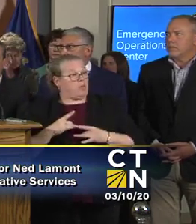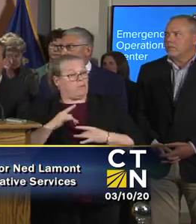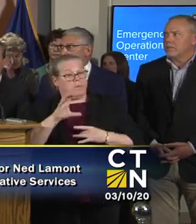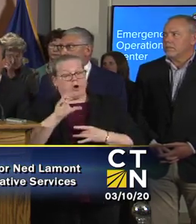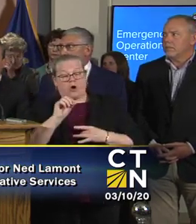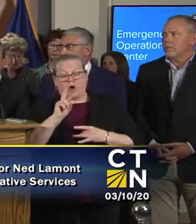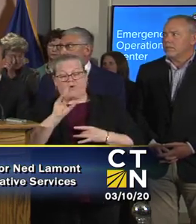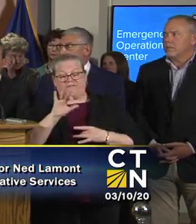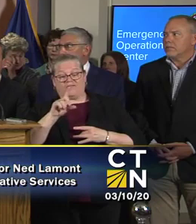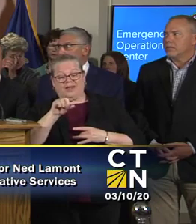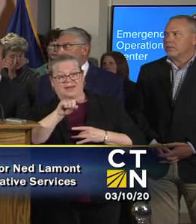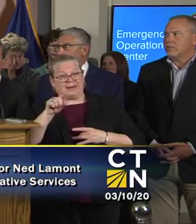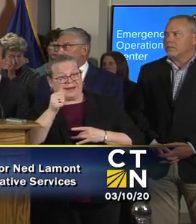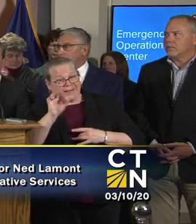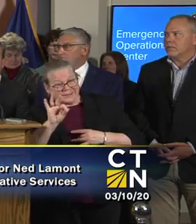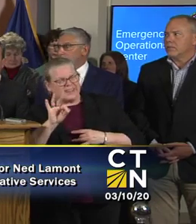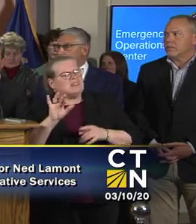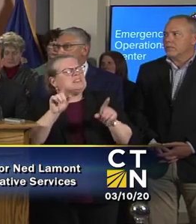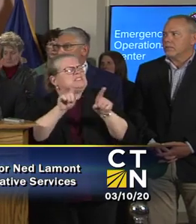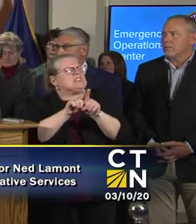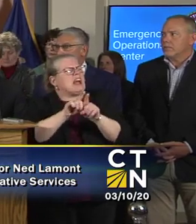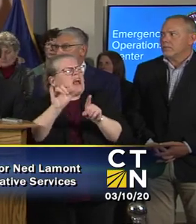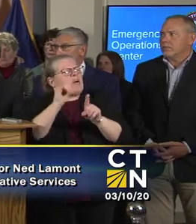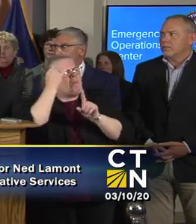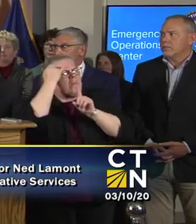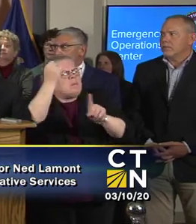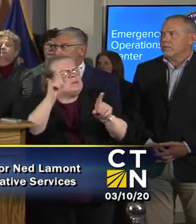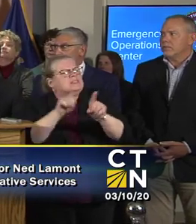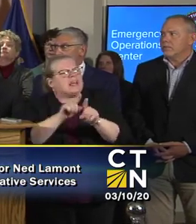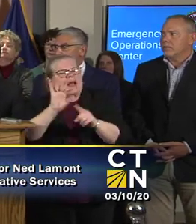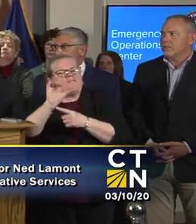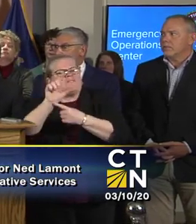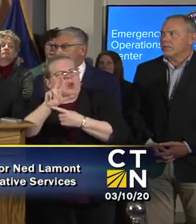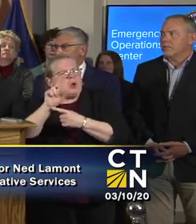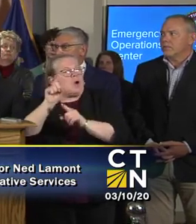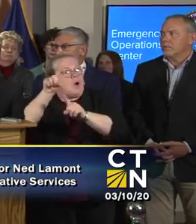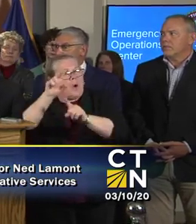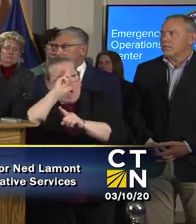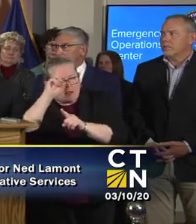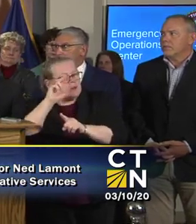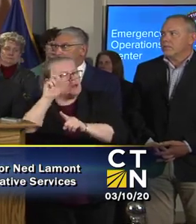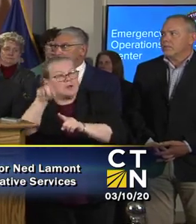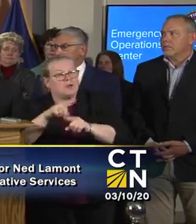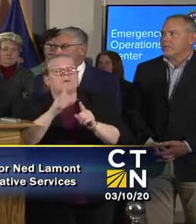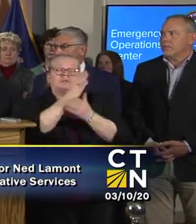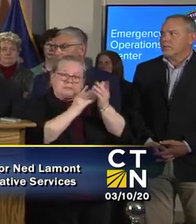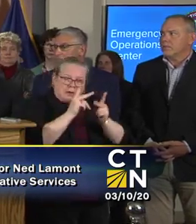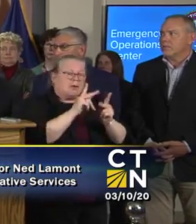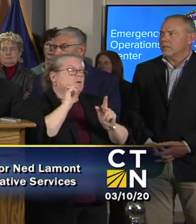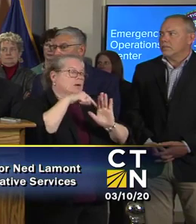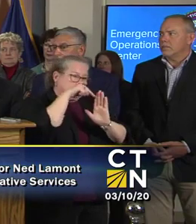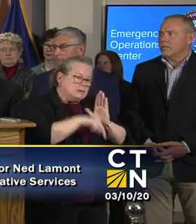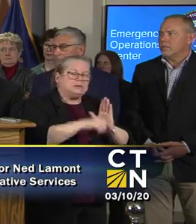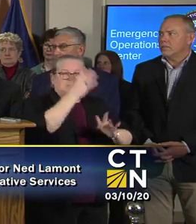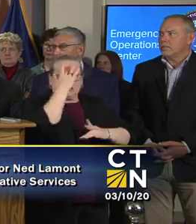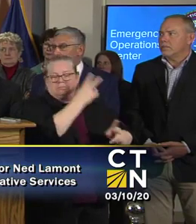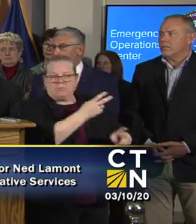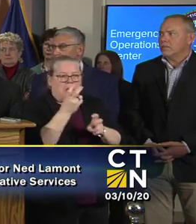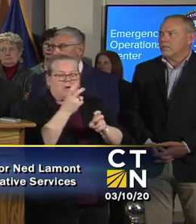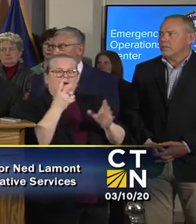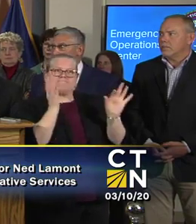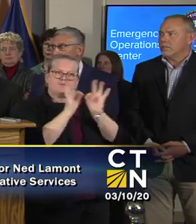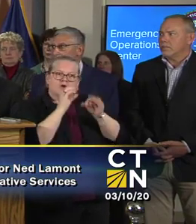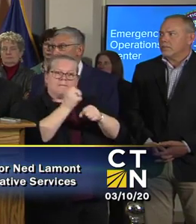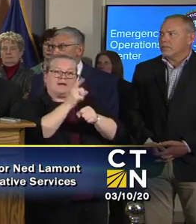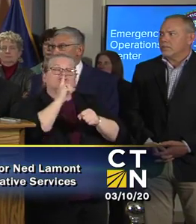home, similar to the flu. They'll never need to go near a hospital. But for those people who do get very sick, we need to make sure that we smooth out the